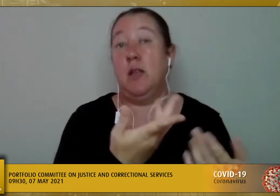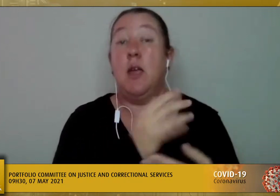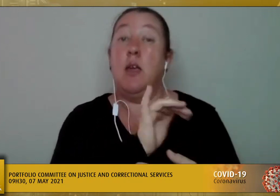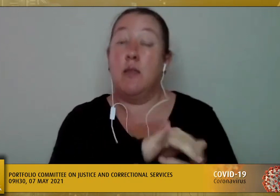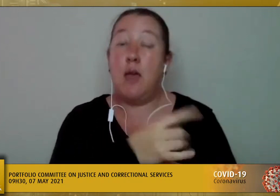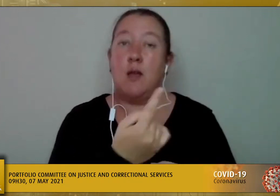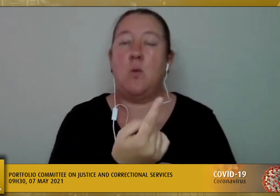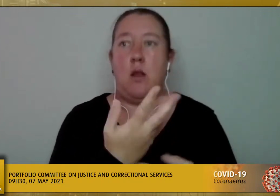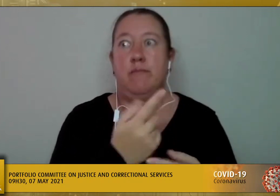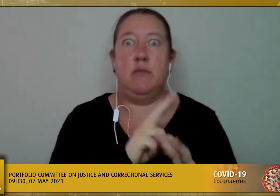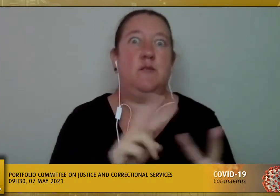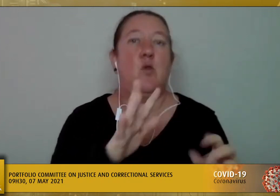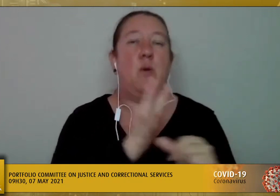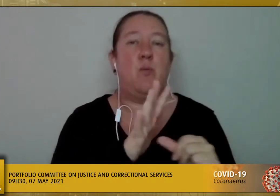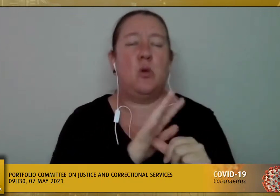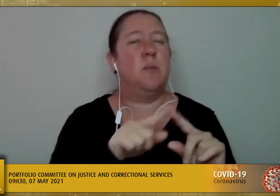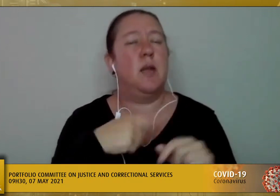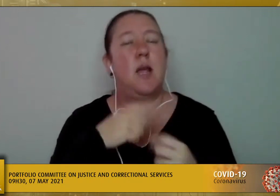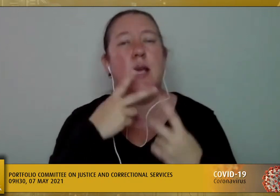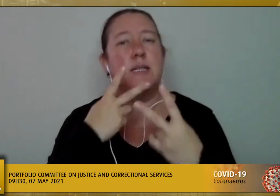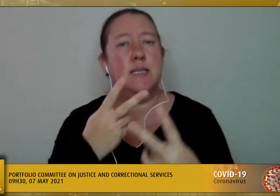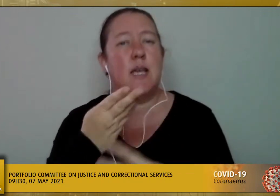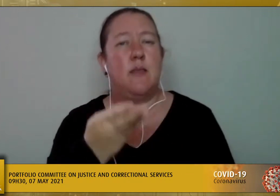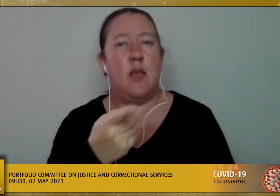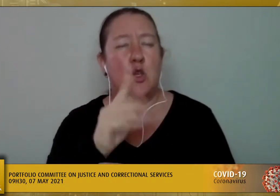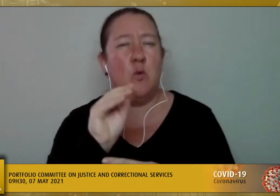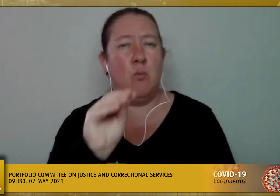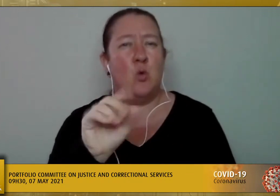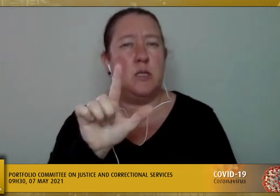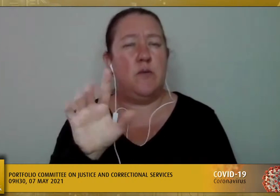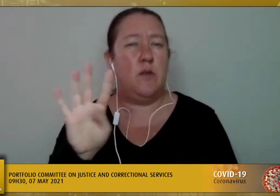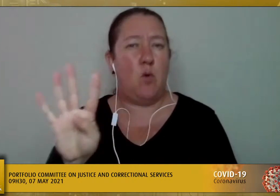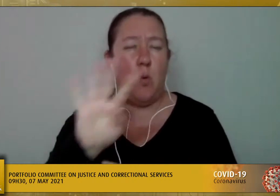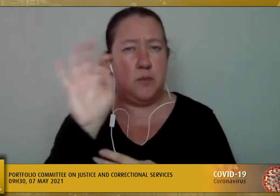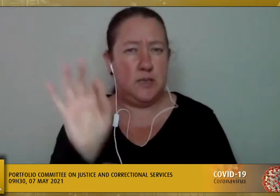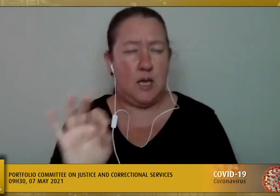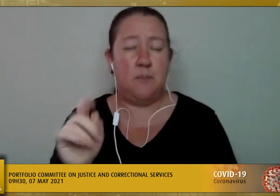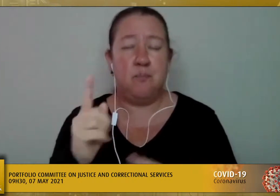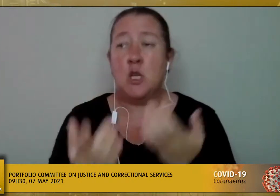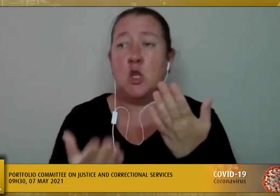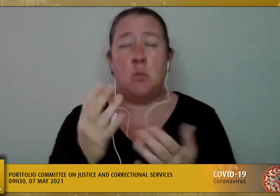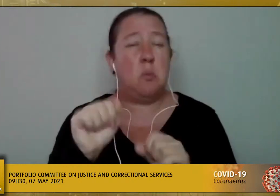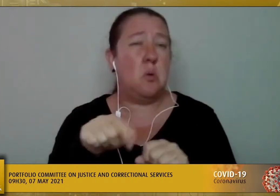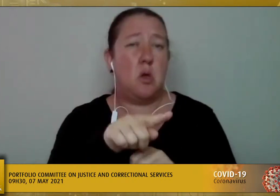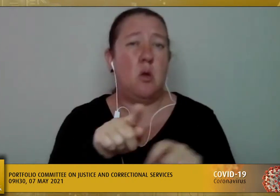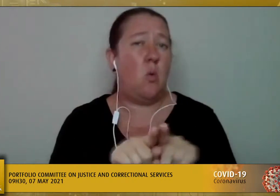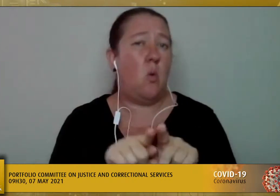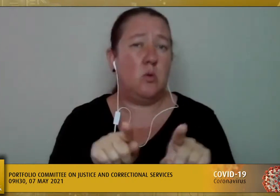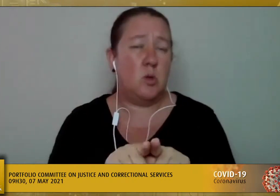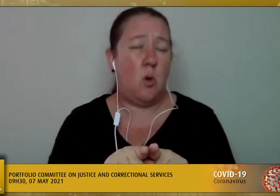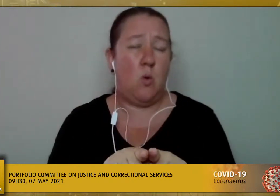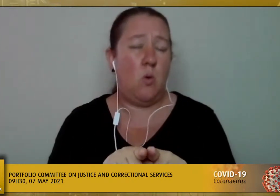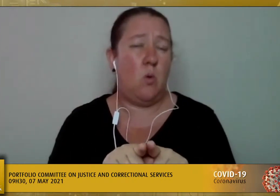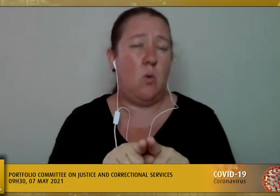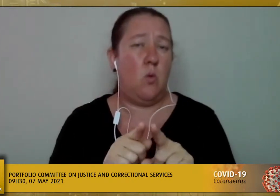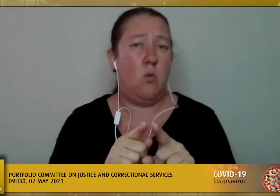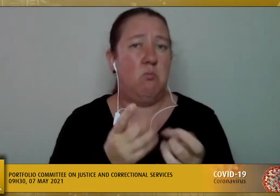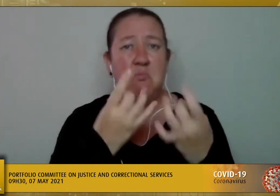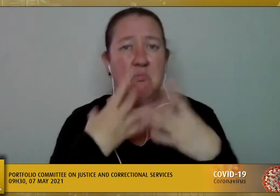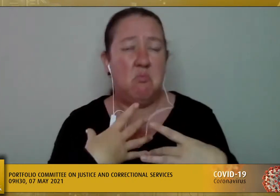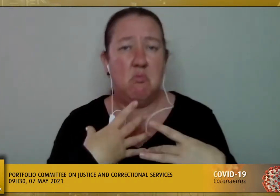it's it's very important but I see there you have put 74 percent so maybe you can also give us light